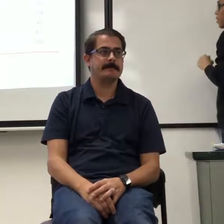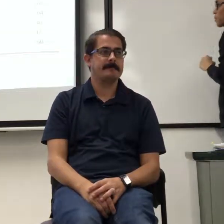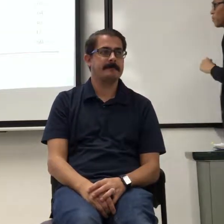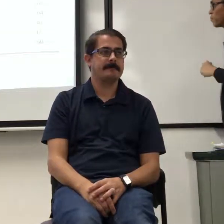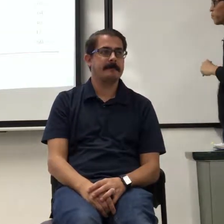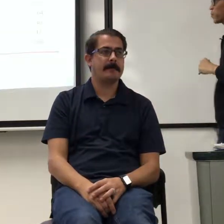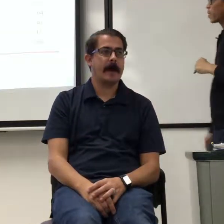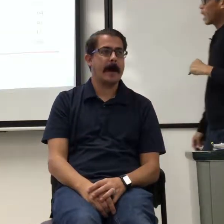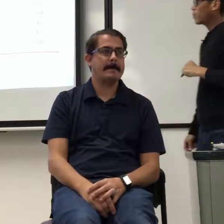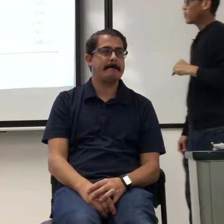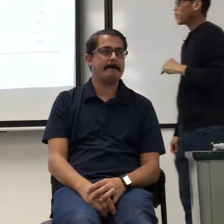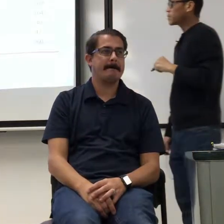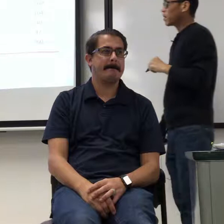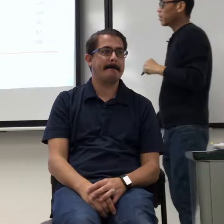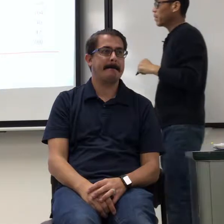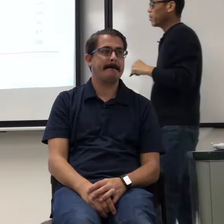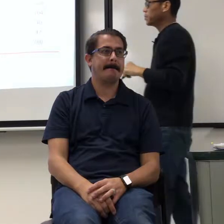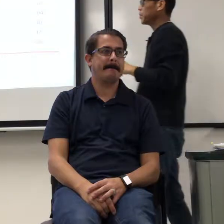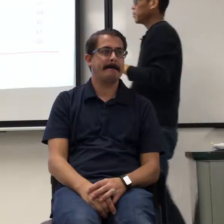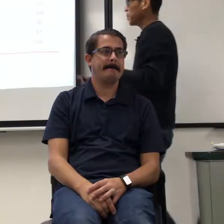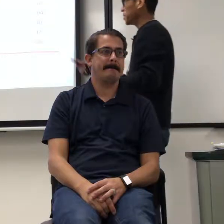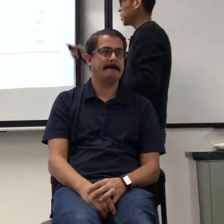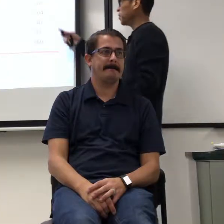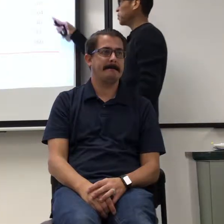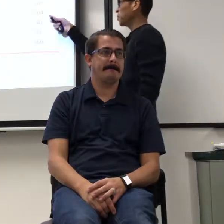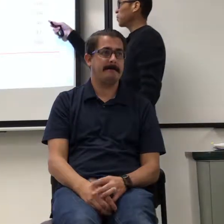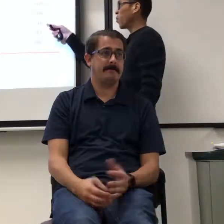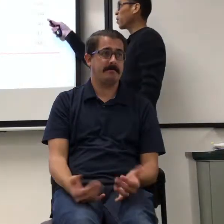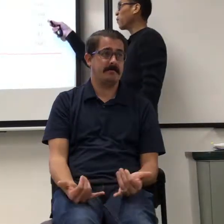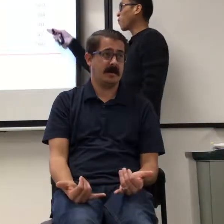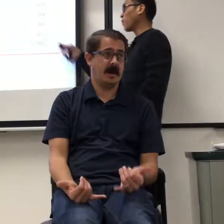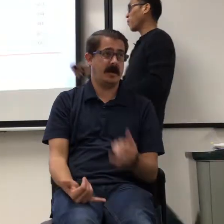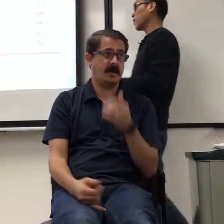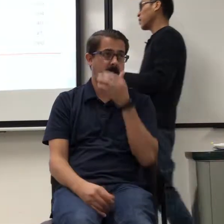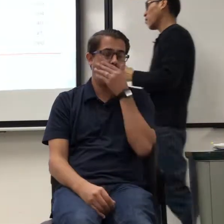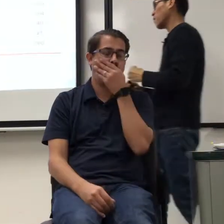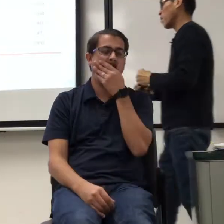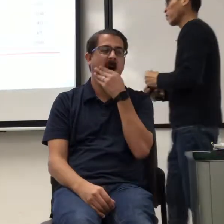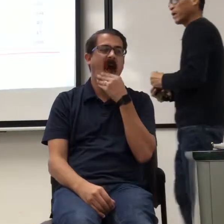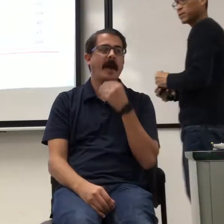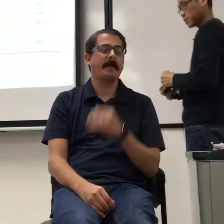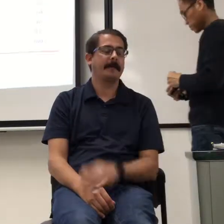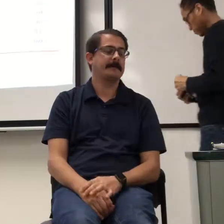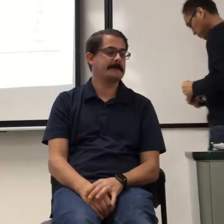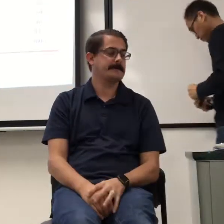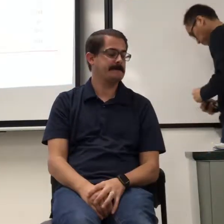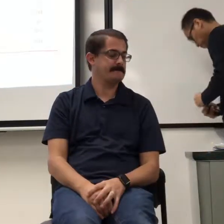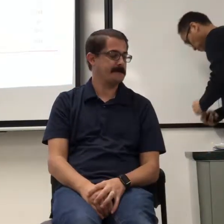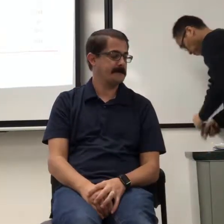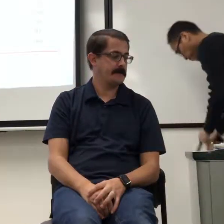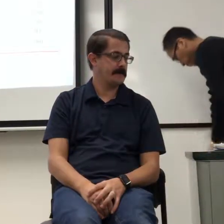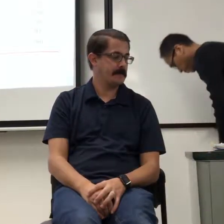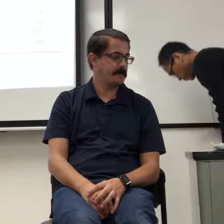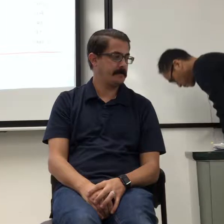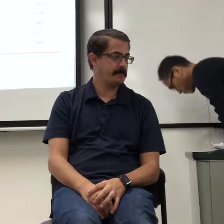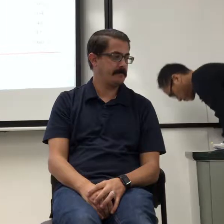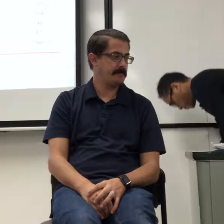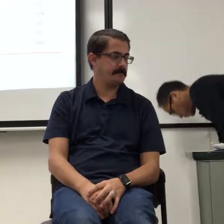Alveolar air, I would focus on the PO2 and the PCO2, 104.40. Ignore the other